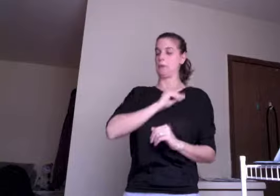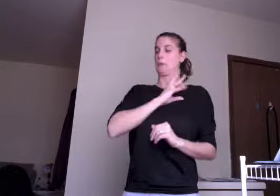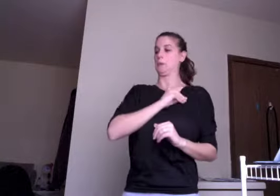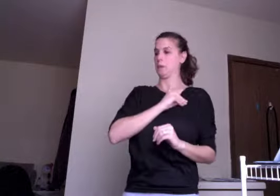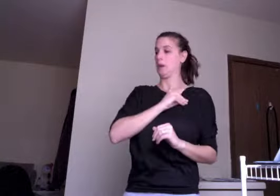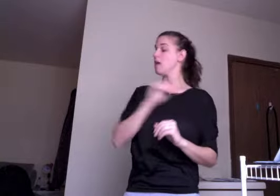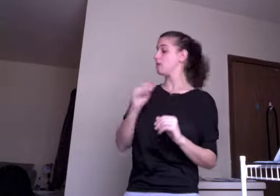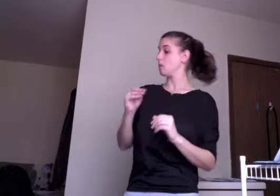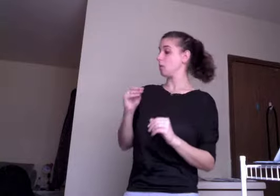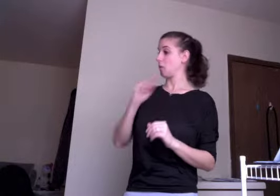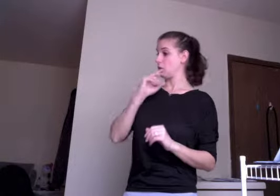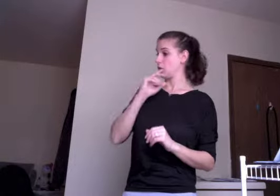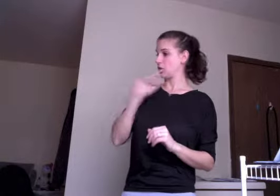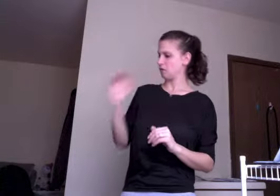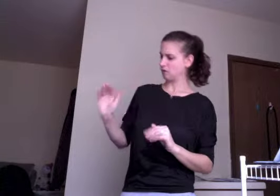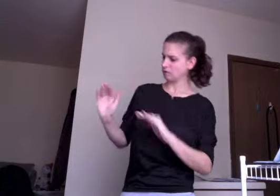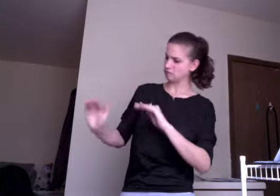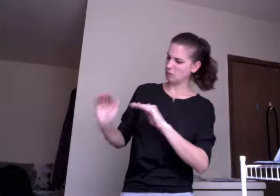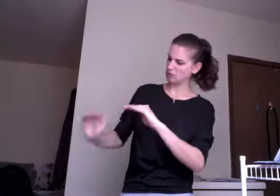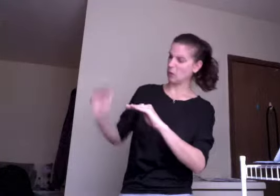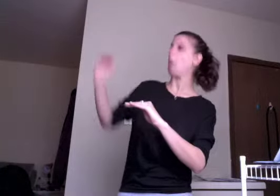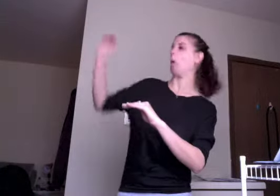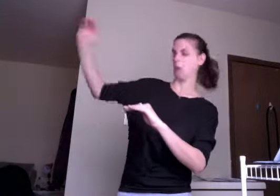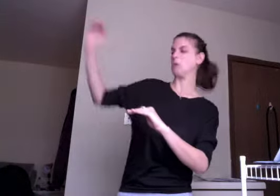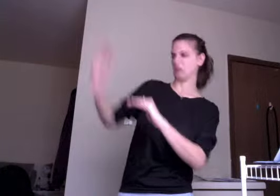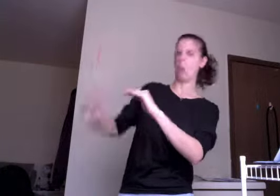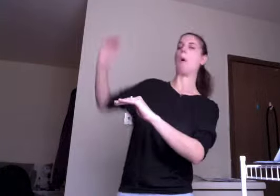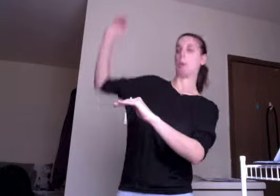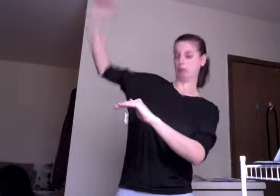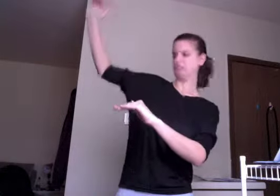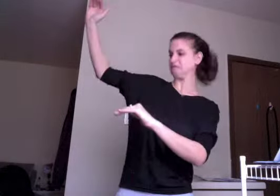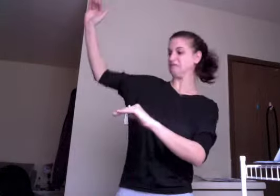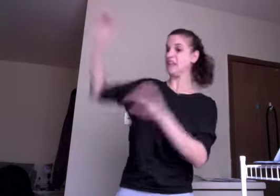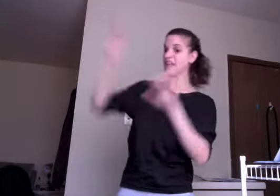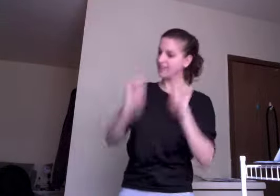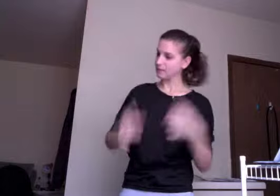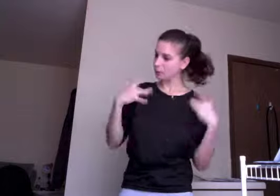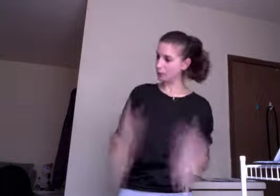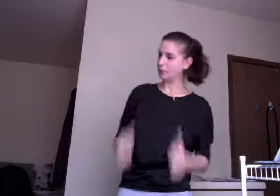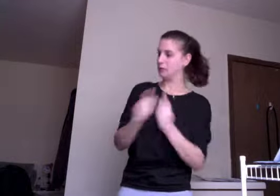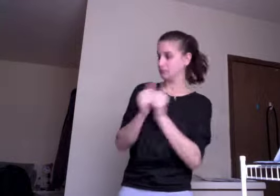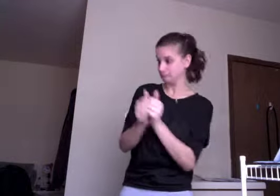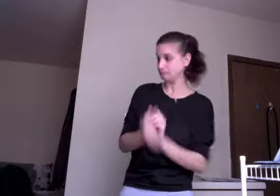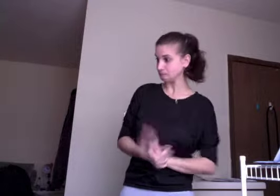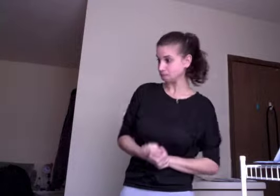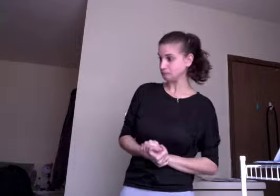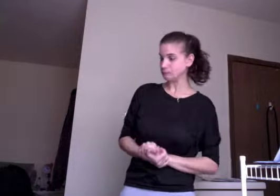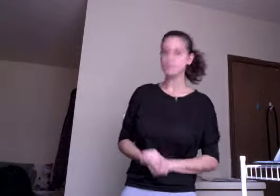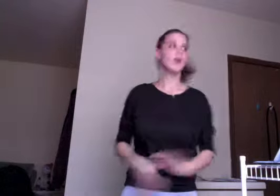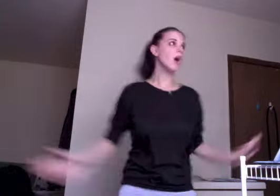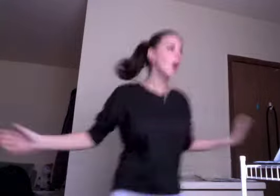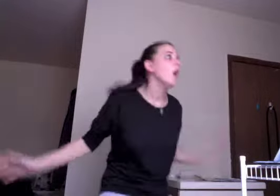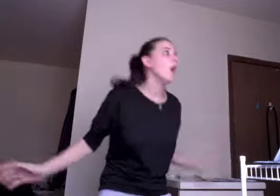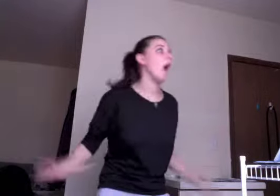you and they have a very special feeling then they can be naked together and she said um mom have you done this before